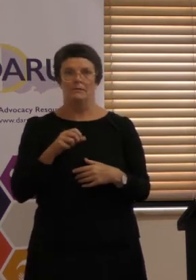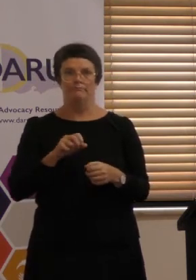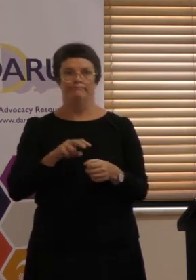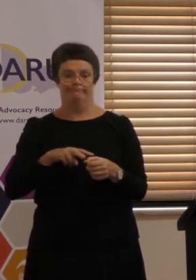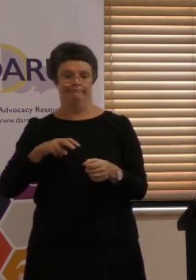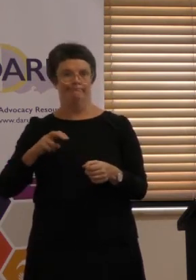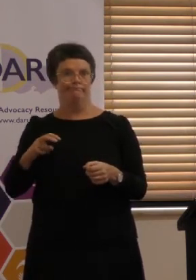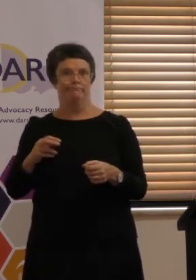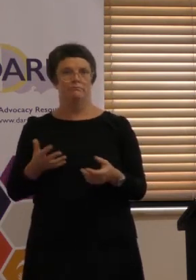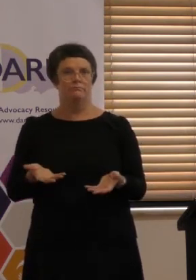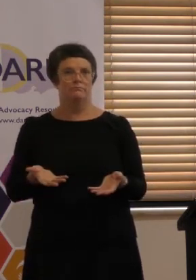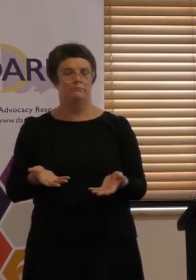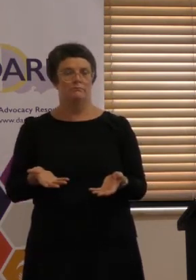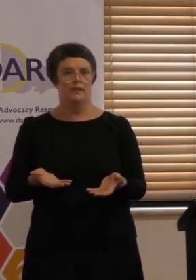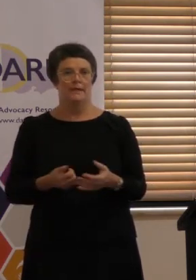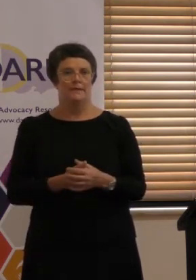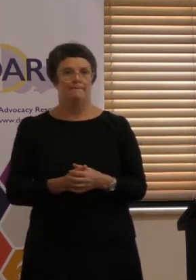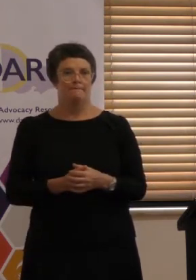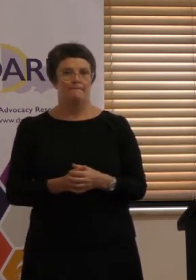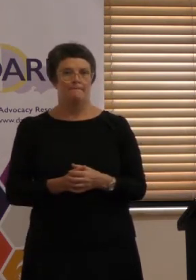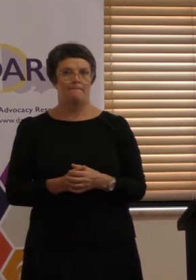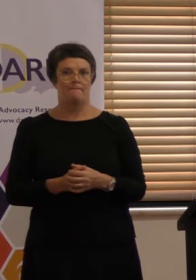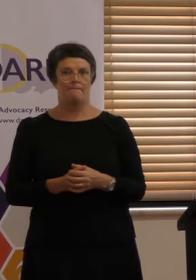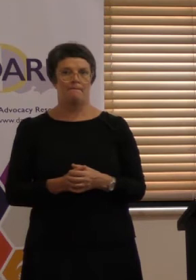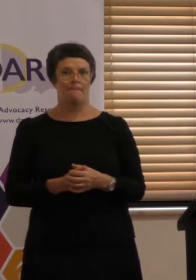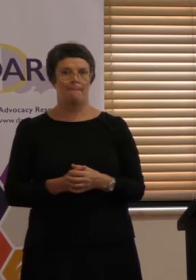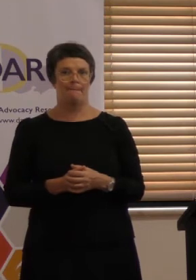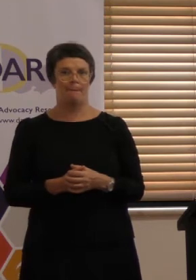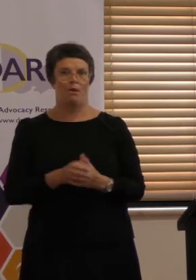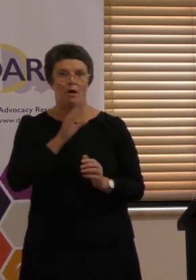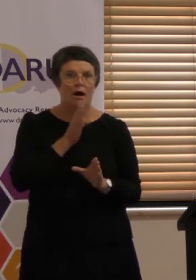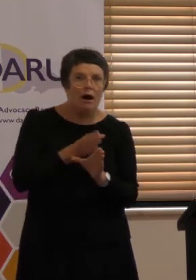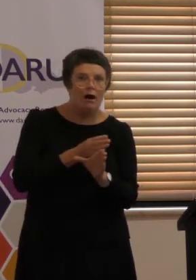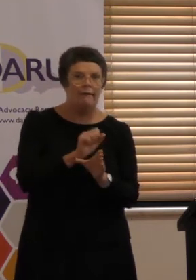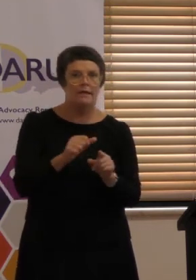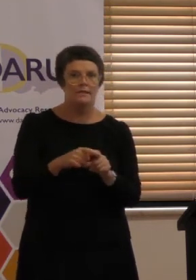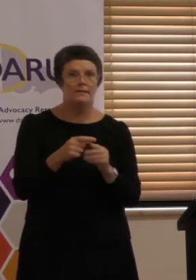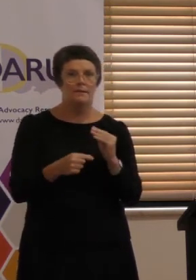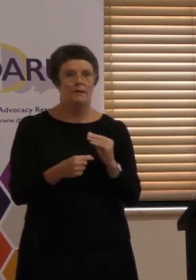the part of their life that is related to disability and to hide it.